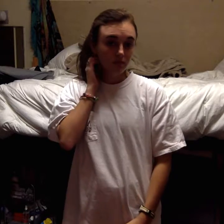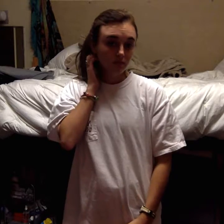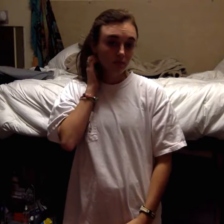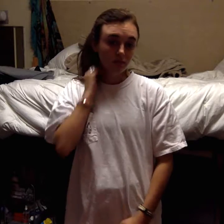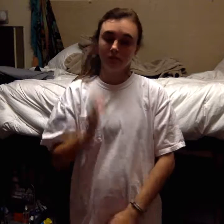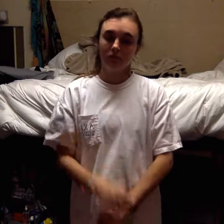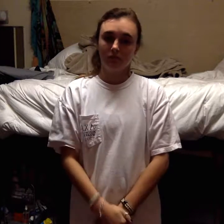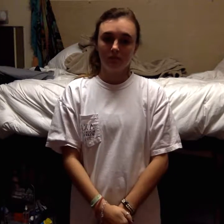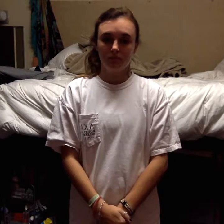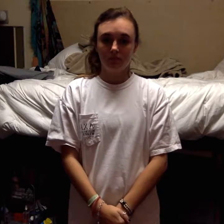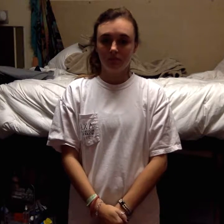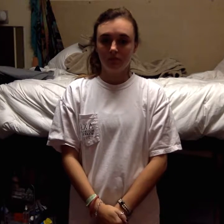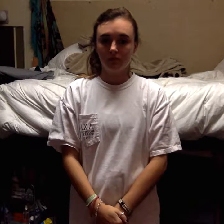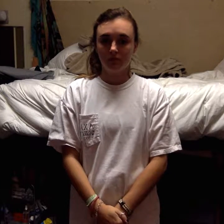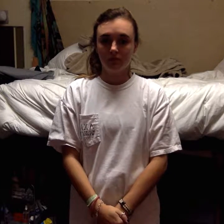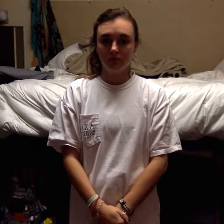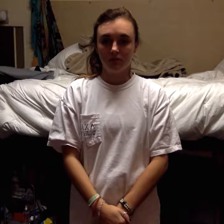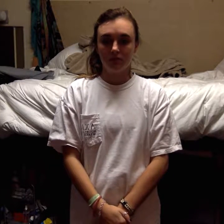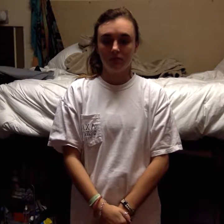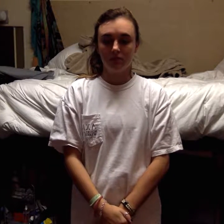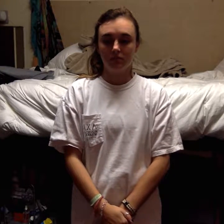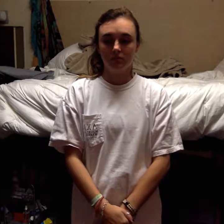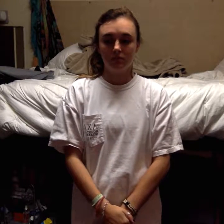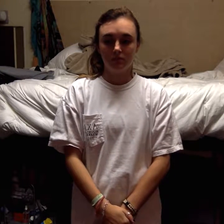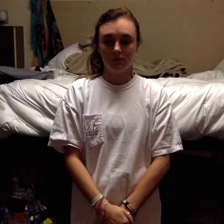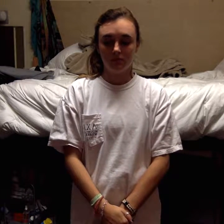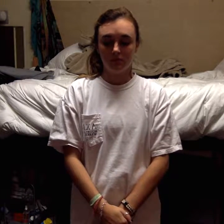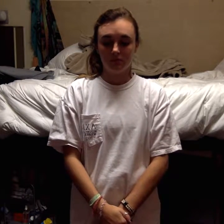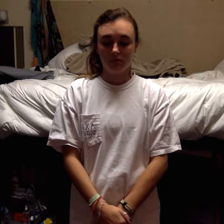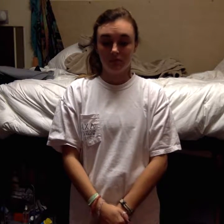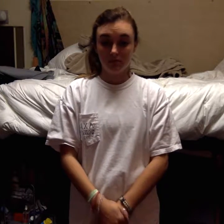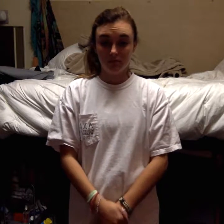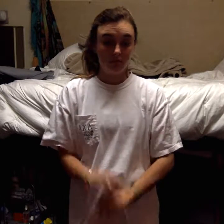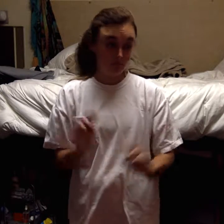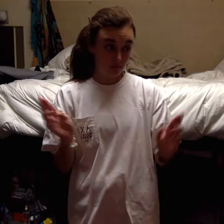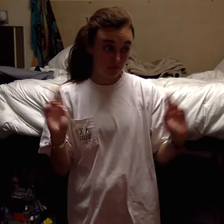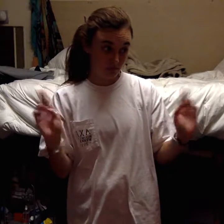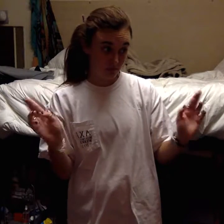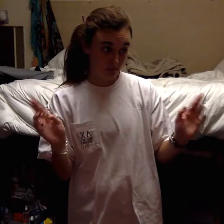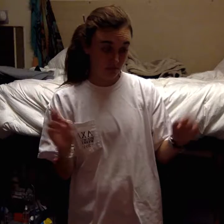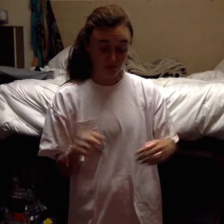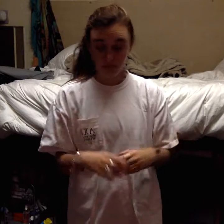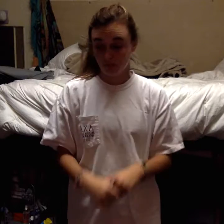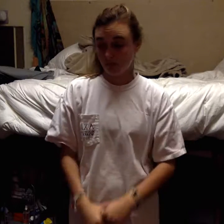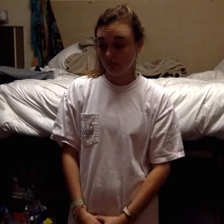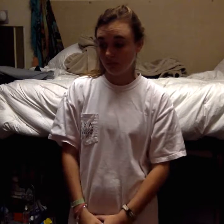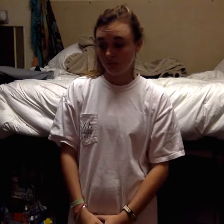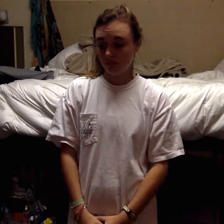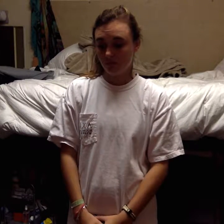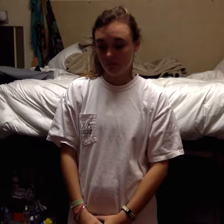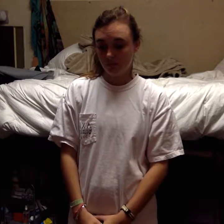You're going to write. Ready? Everyone listening? When objects